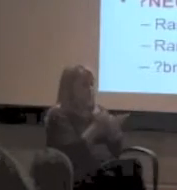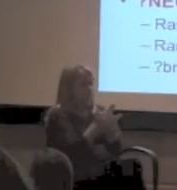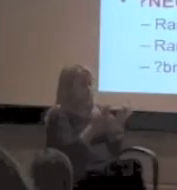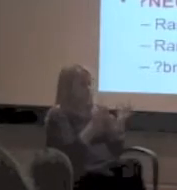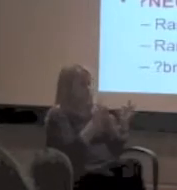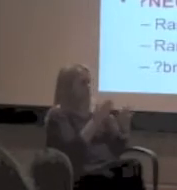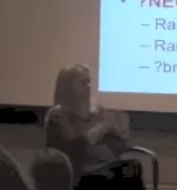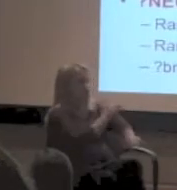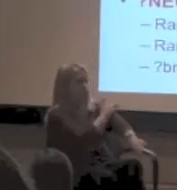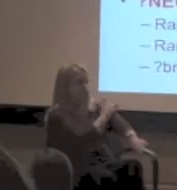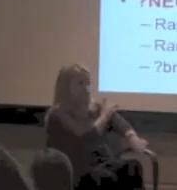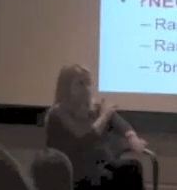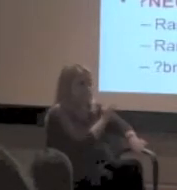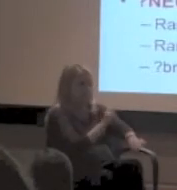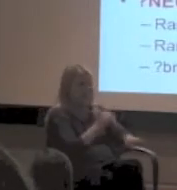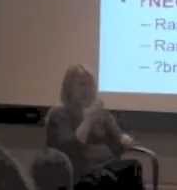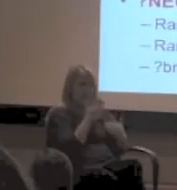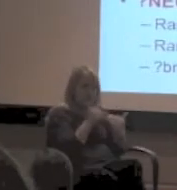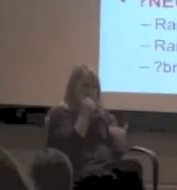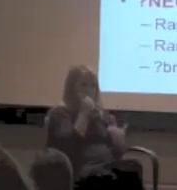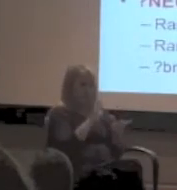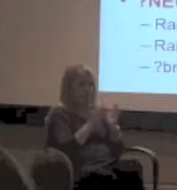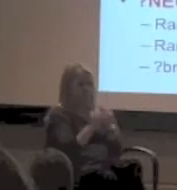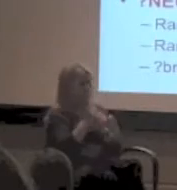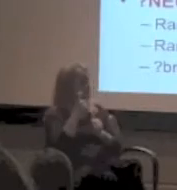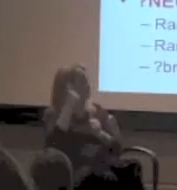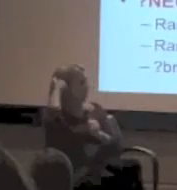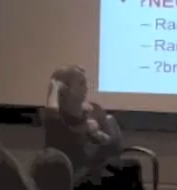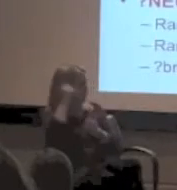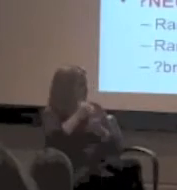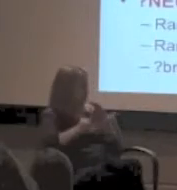that's certainly a better operation than a brainstem operation.